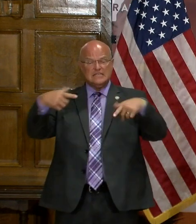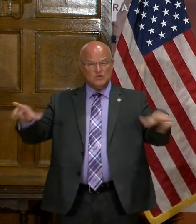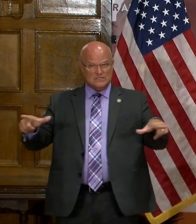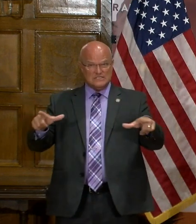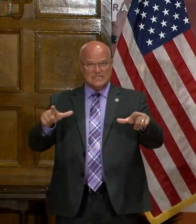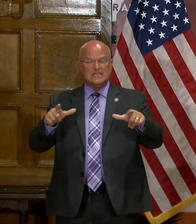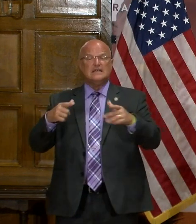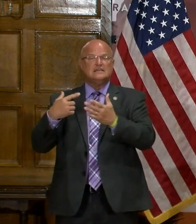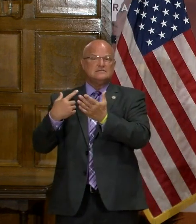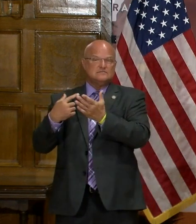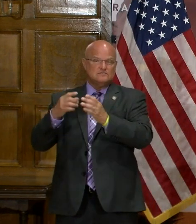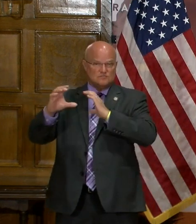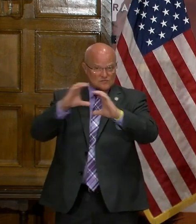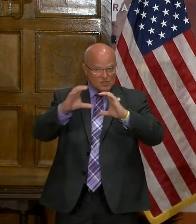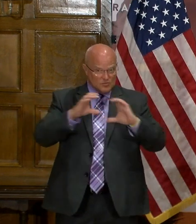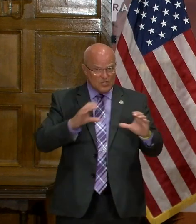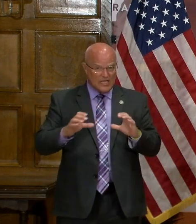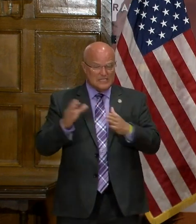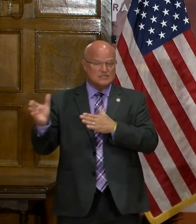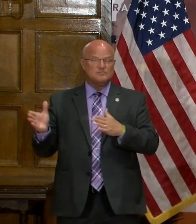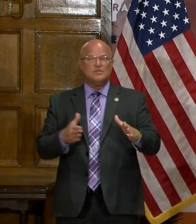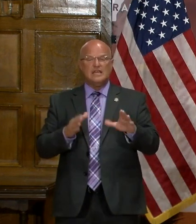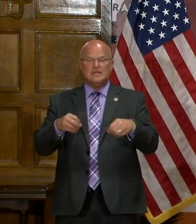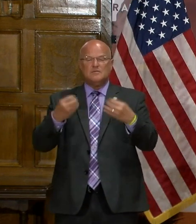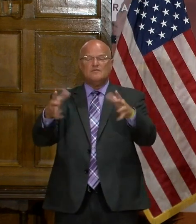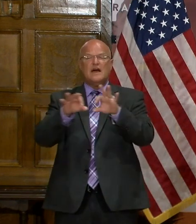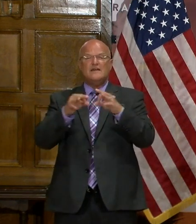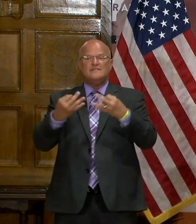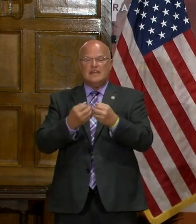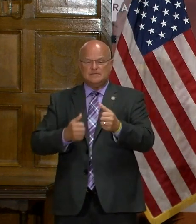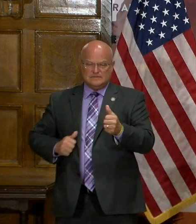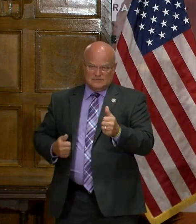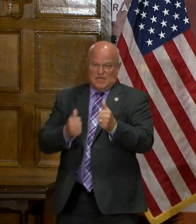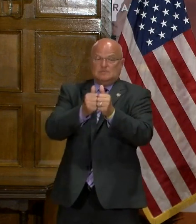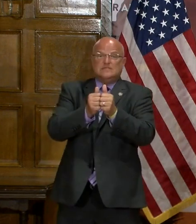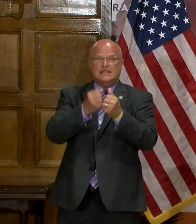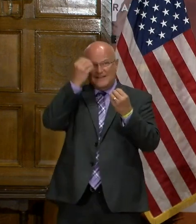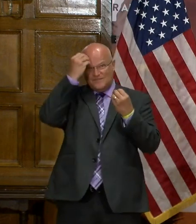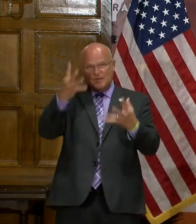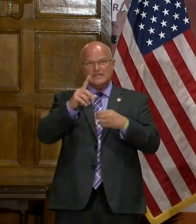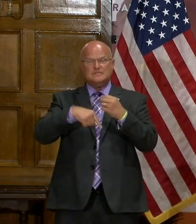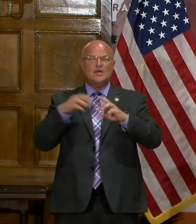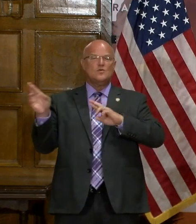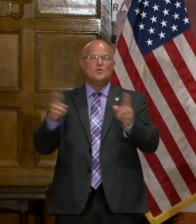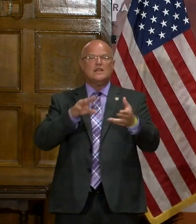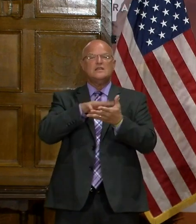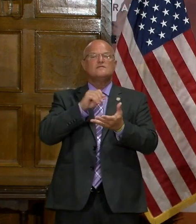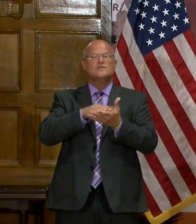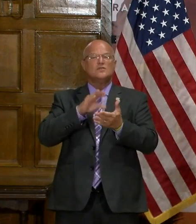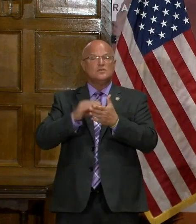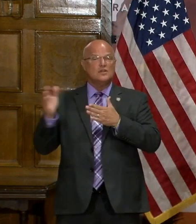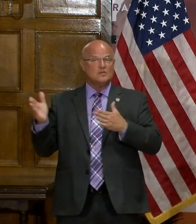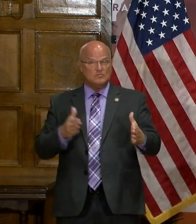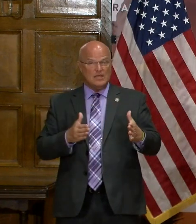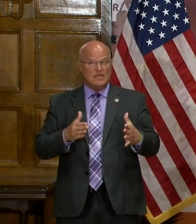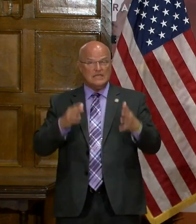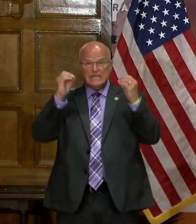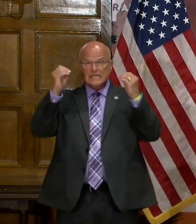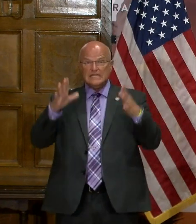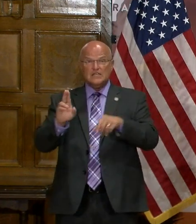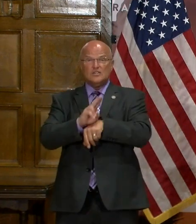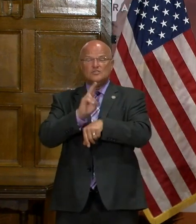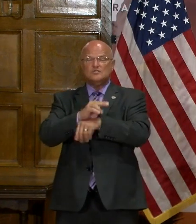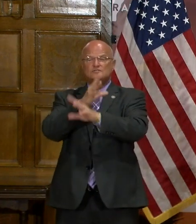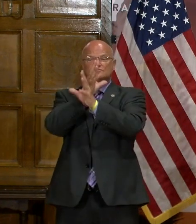have been deployed throughout the summer to provide families the most up-to-date information about their Ready for Learning plan. Teachers are also